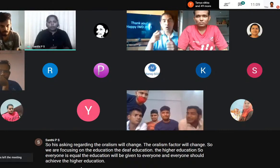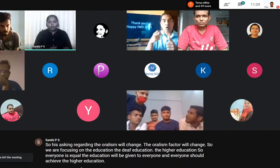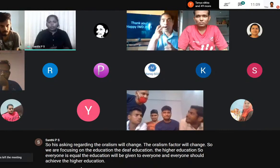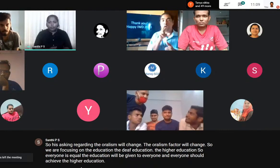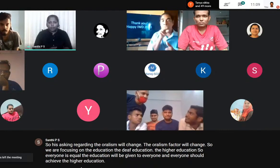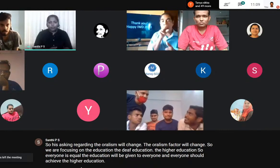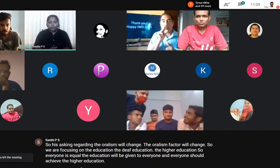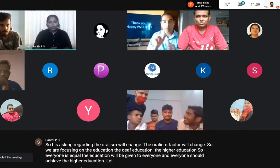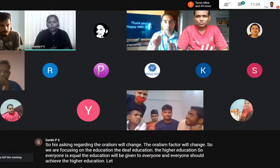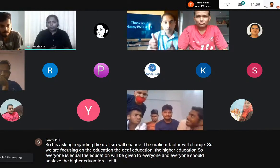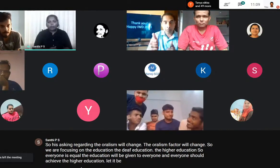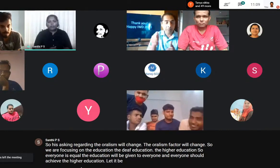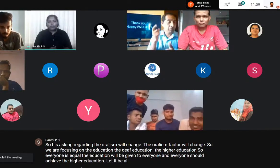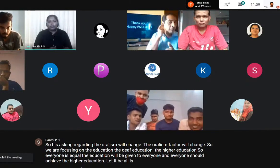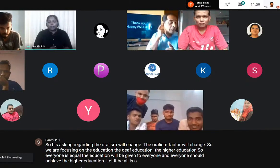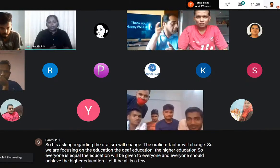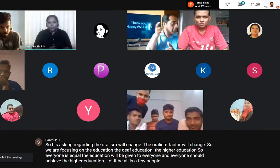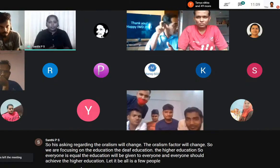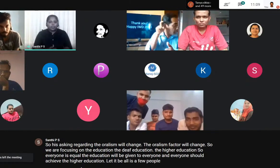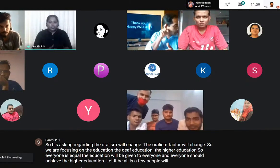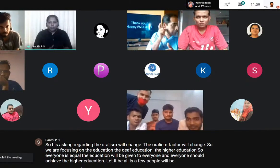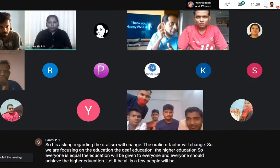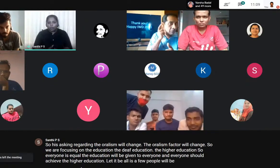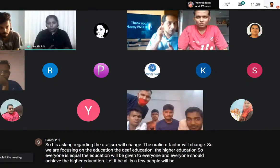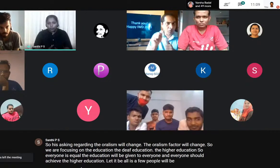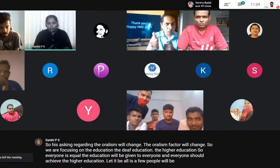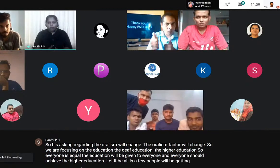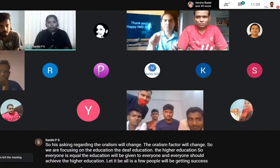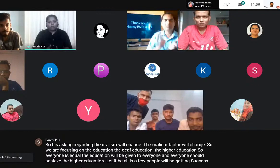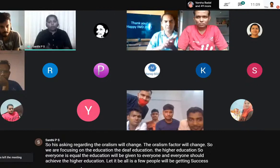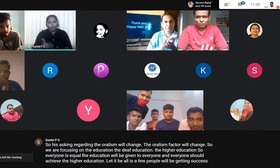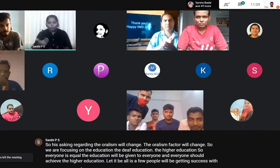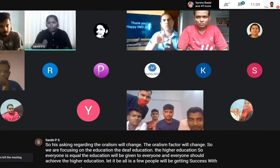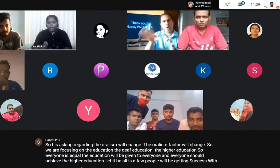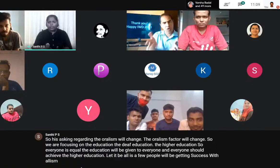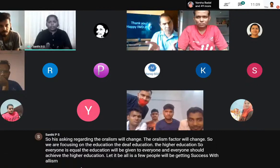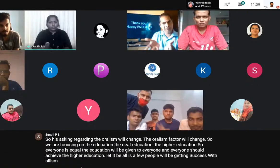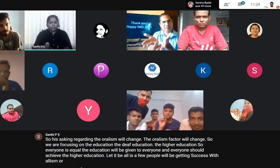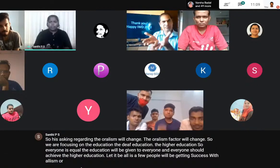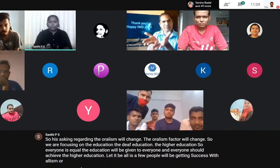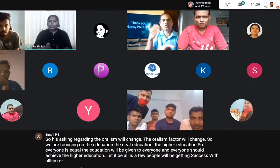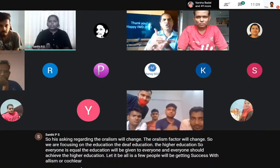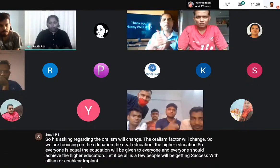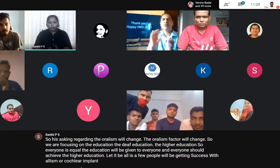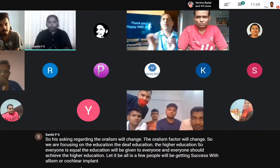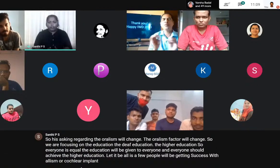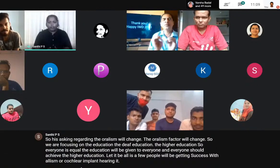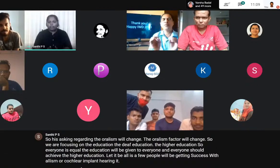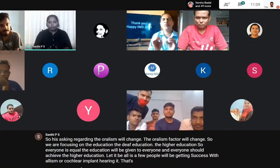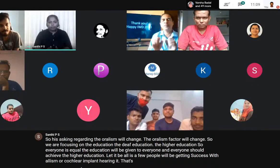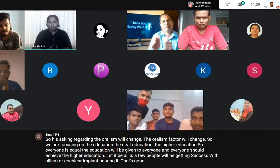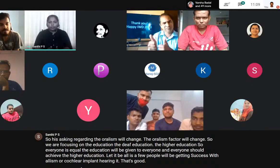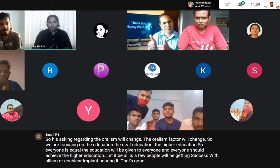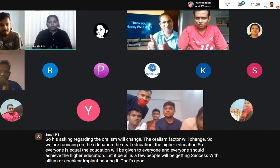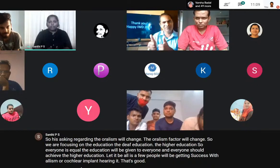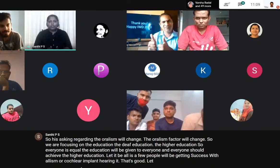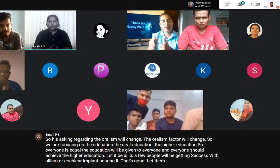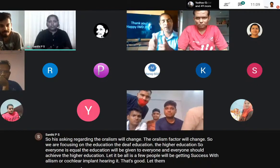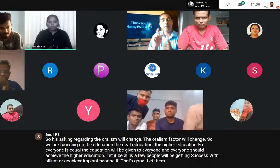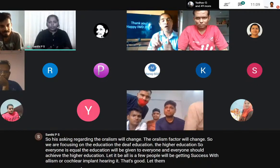be oralism. Few people will be getting success with oralism or cochlear implant, hearing aid. That's good. Let them. We should not stop that.